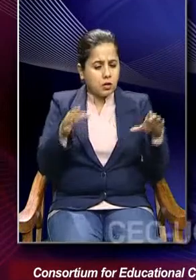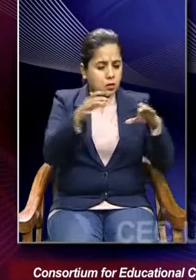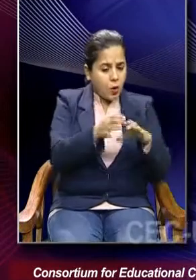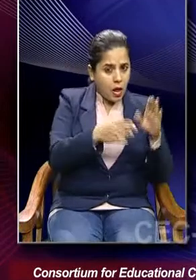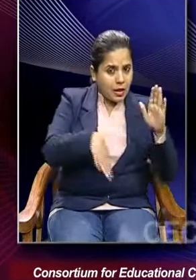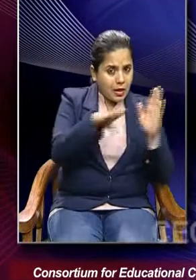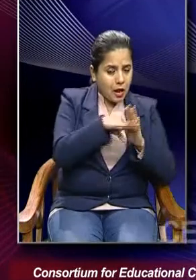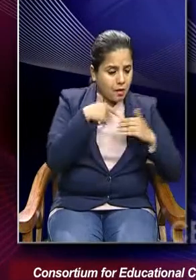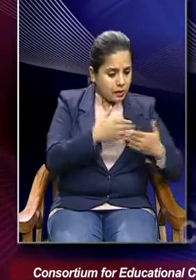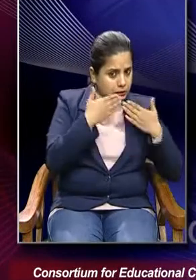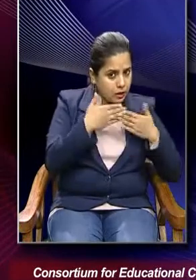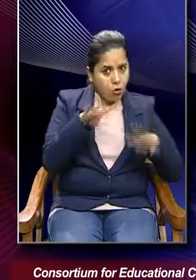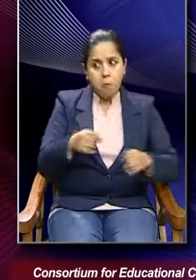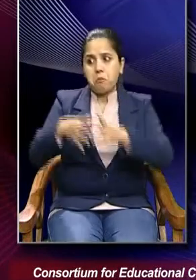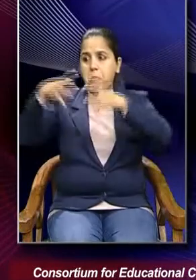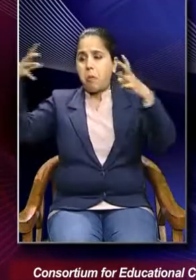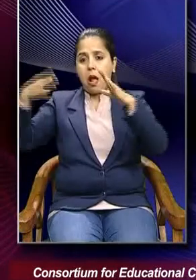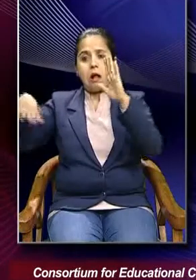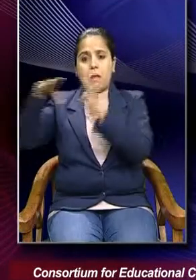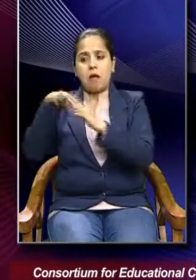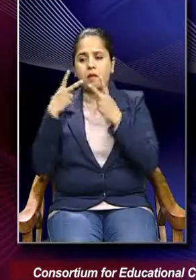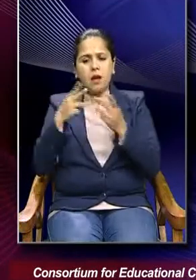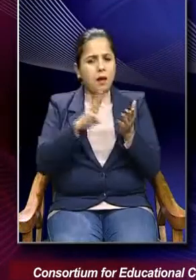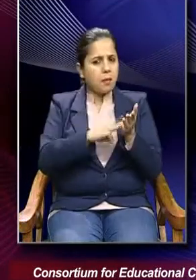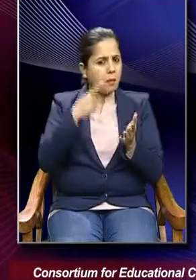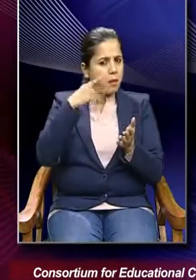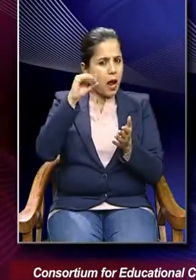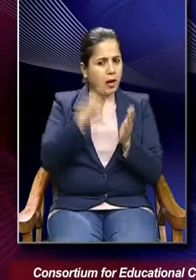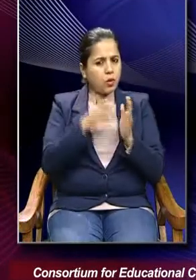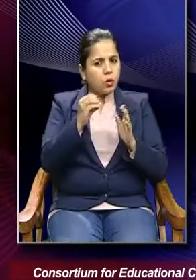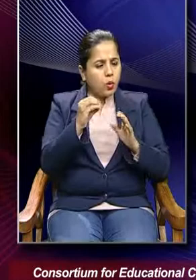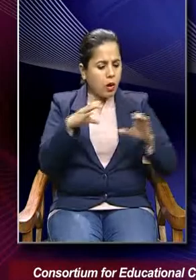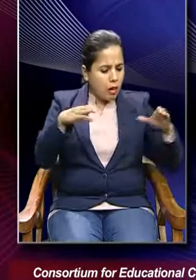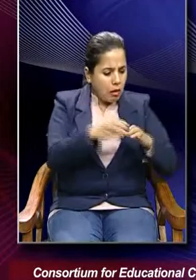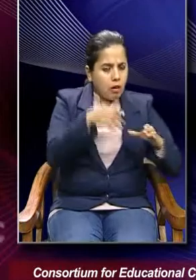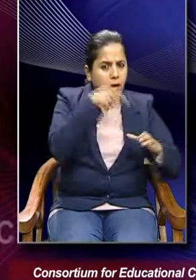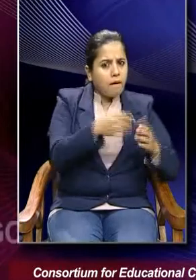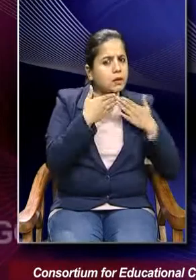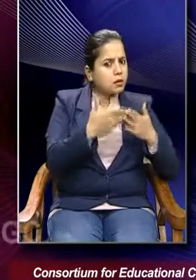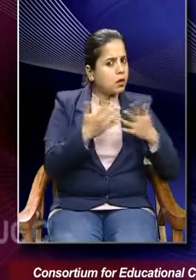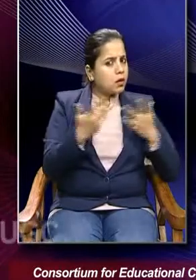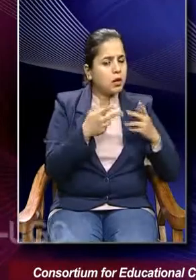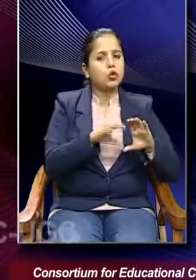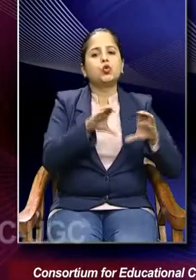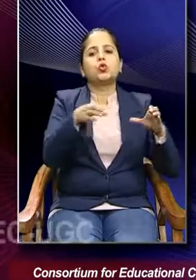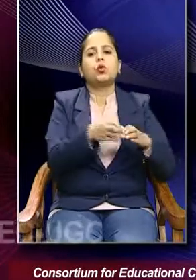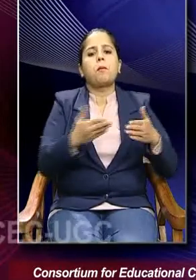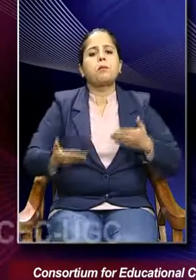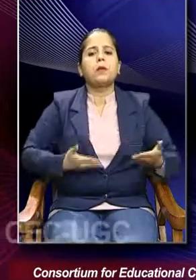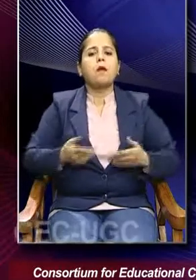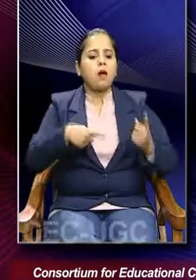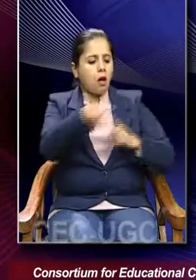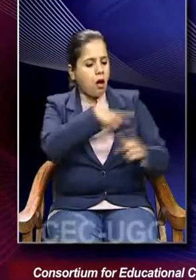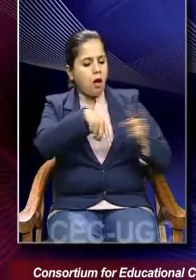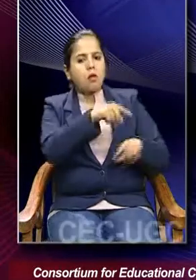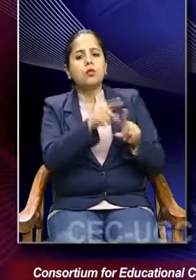and macro level study. Now what is a micro level study? It is the study of small group behavior,